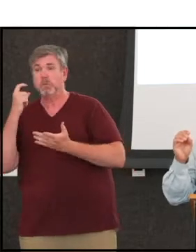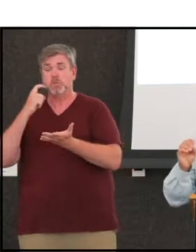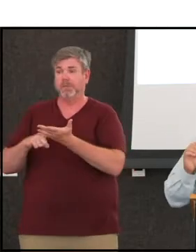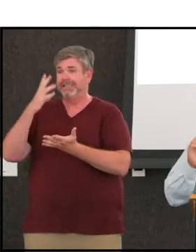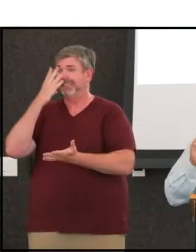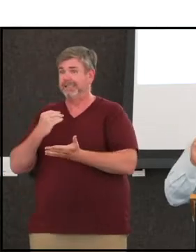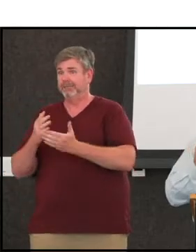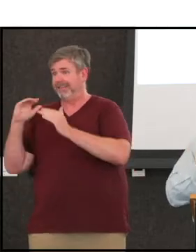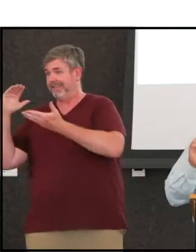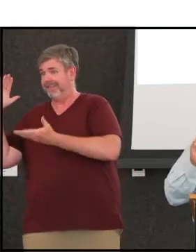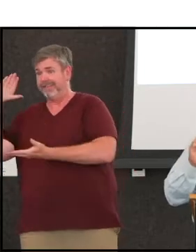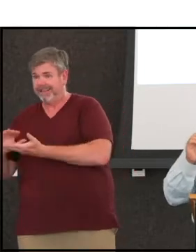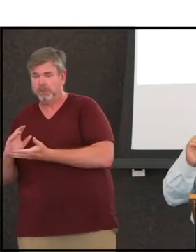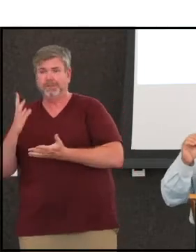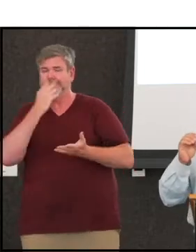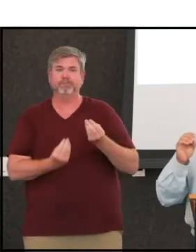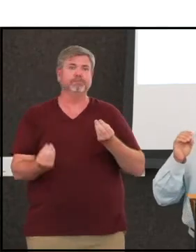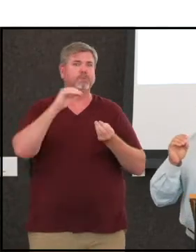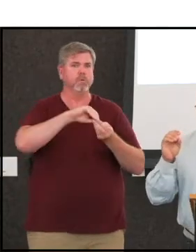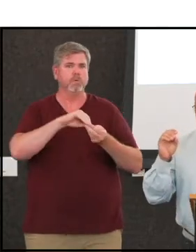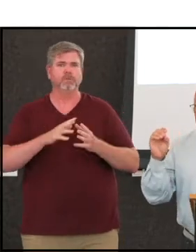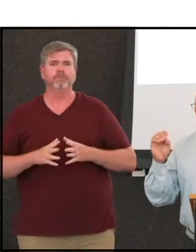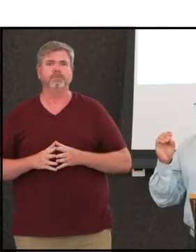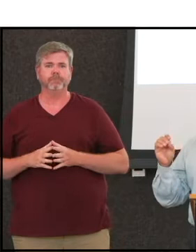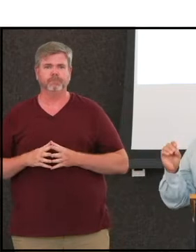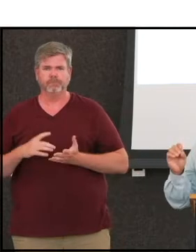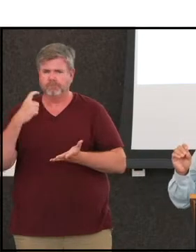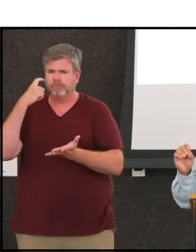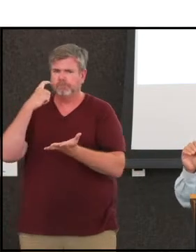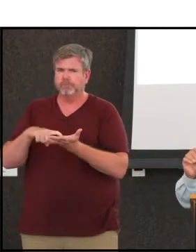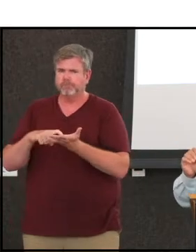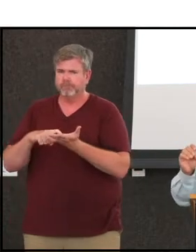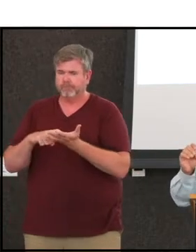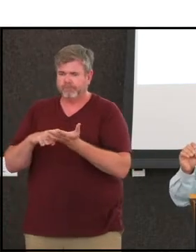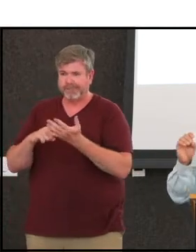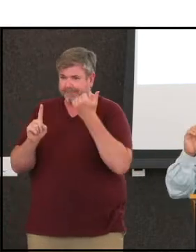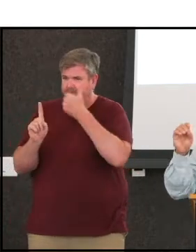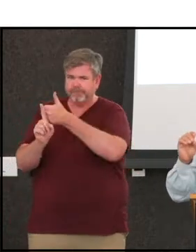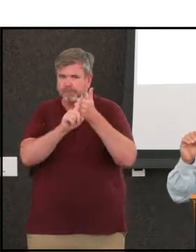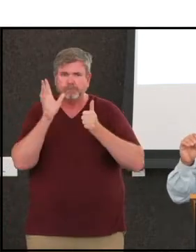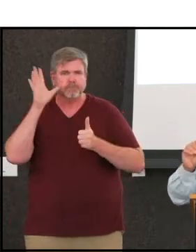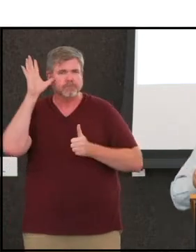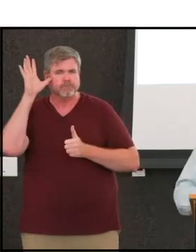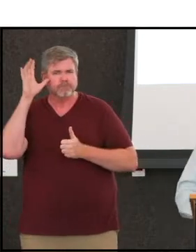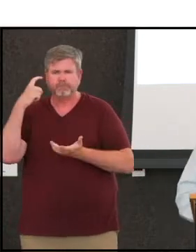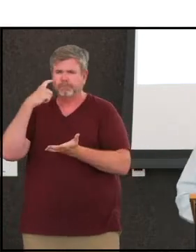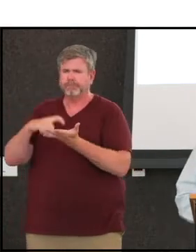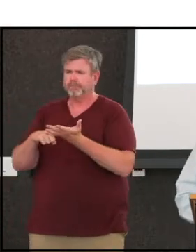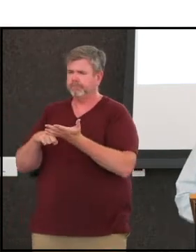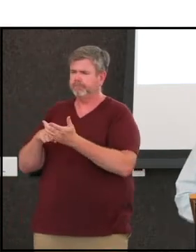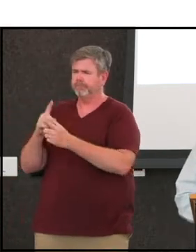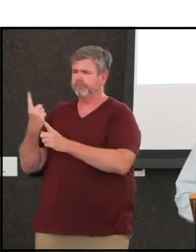please. This is one of the things that you can do as a parent if you suspect that. Keep track of